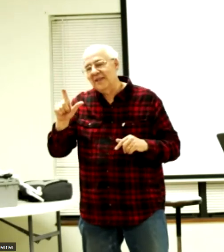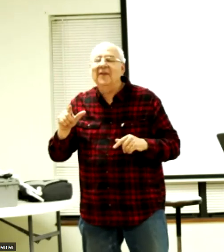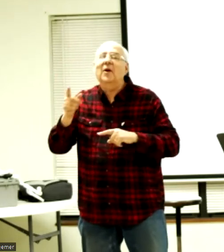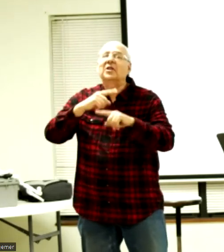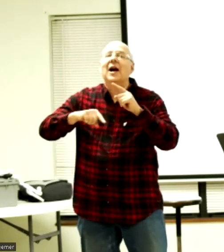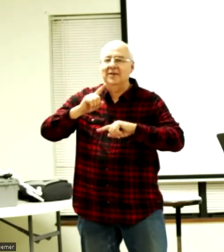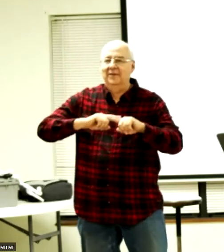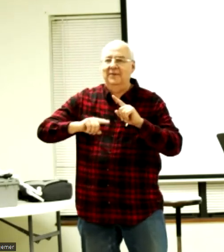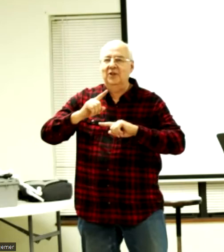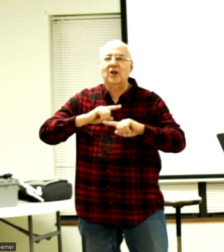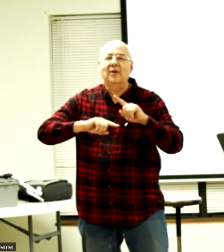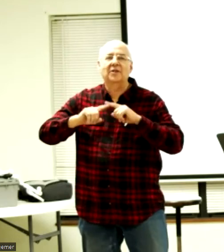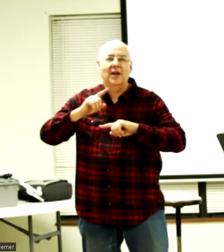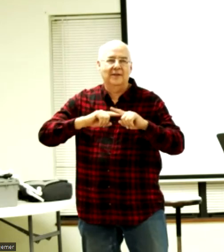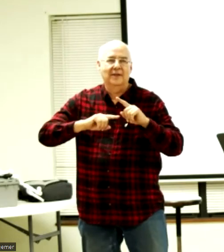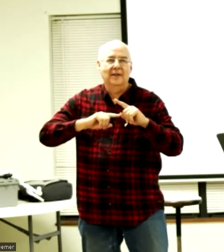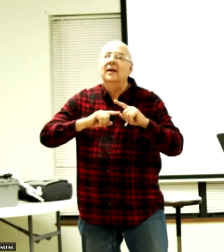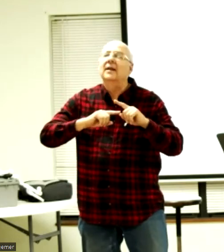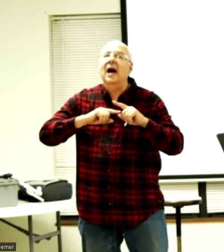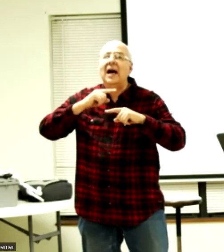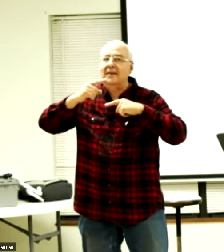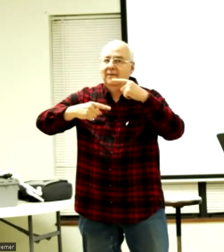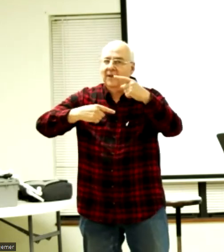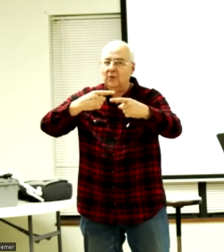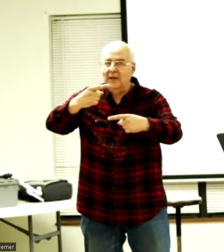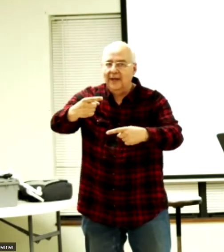ASL, no, signs, just general signs. Not this way,